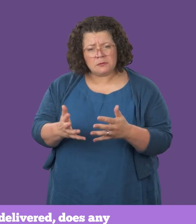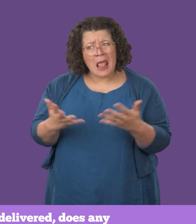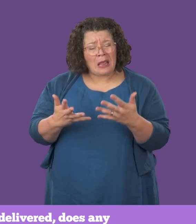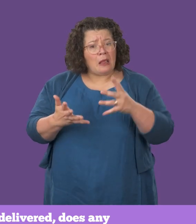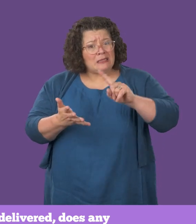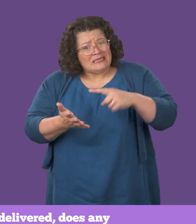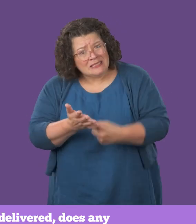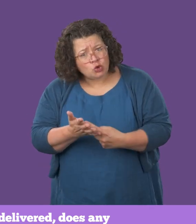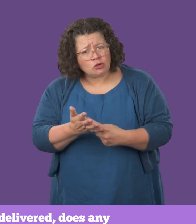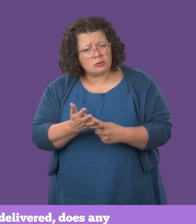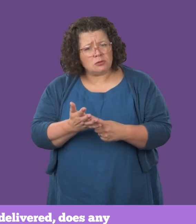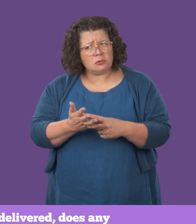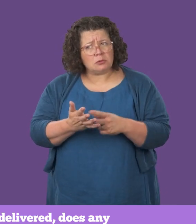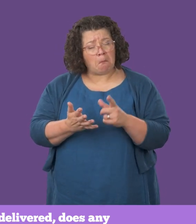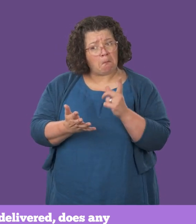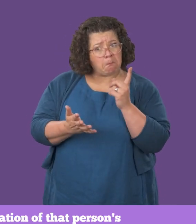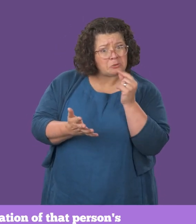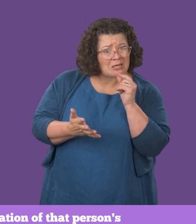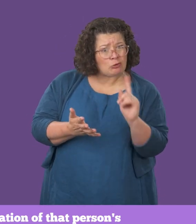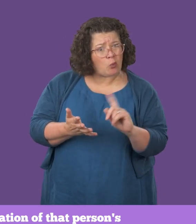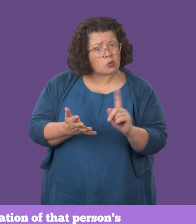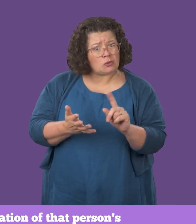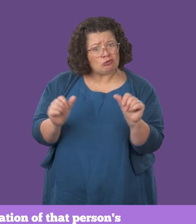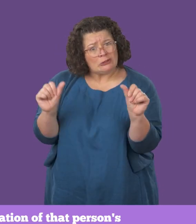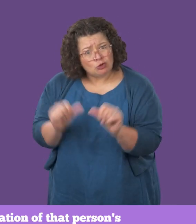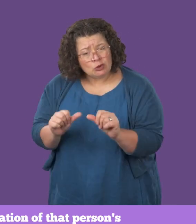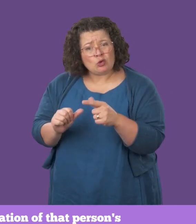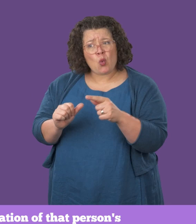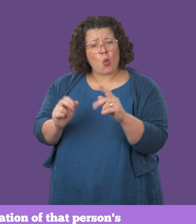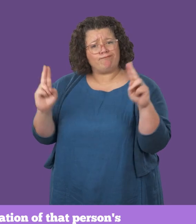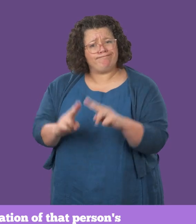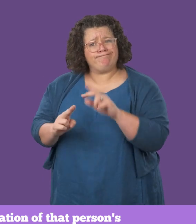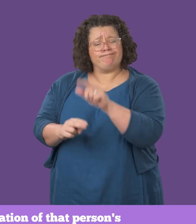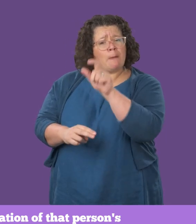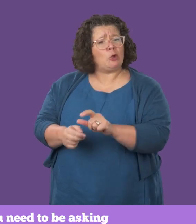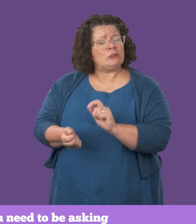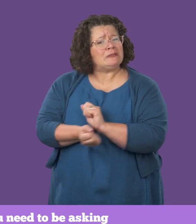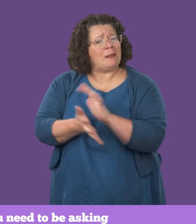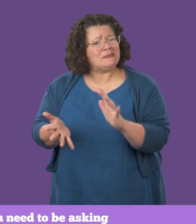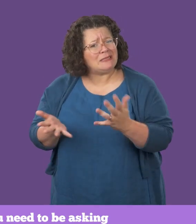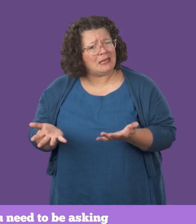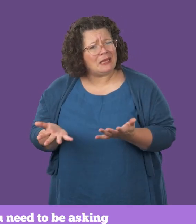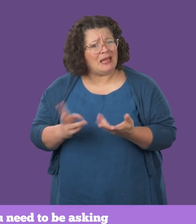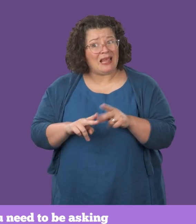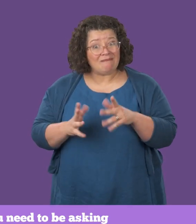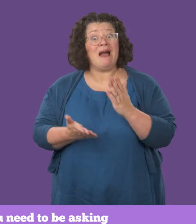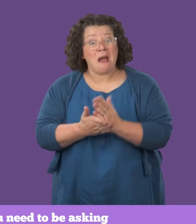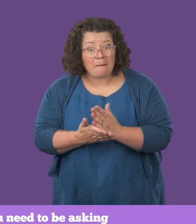do they amount to a potential restriction and or deprivation of that person's liberty? And if they do, then you need to